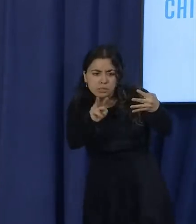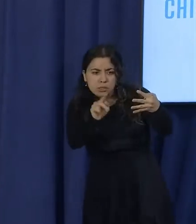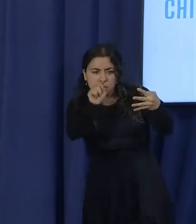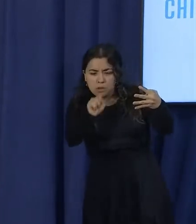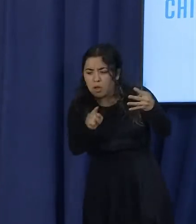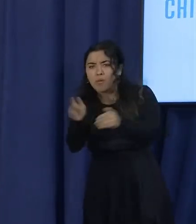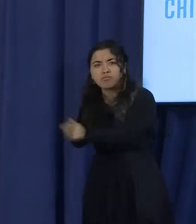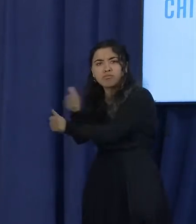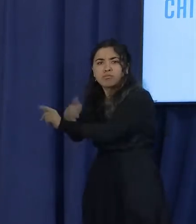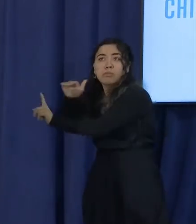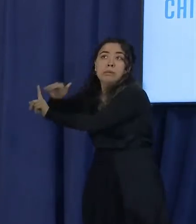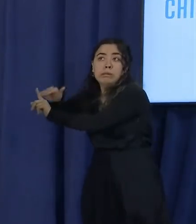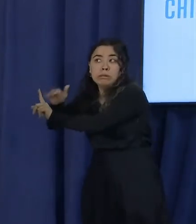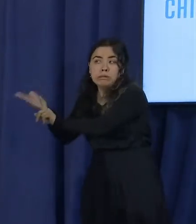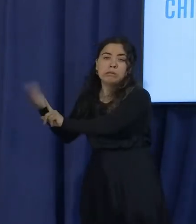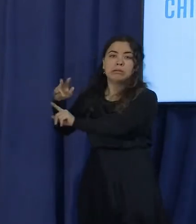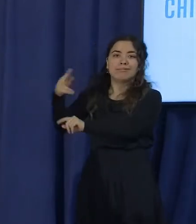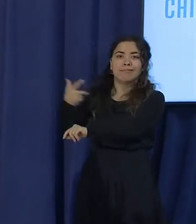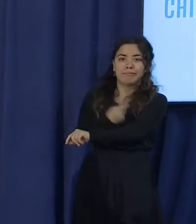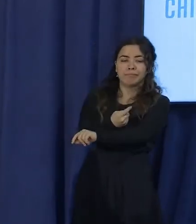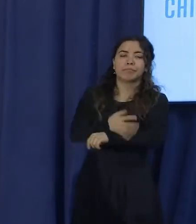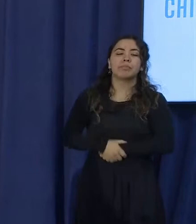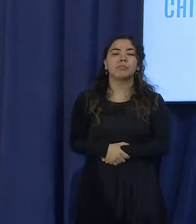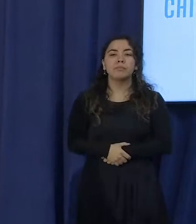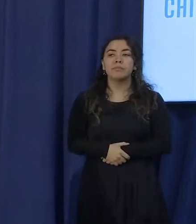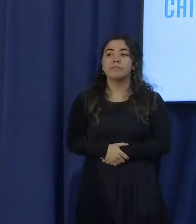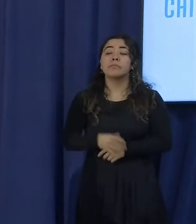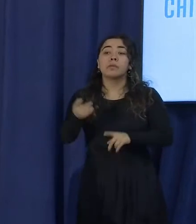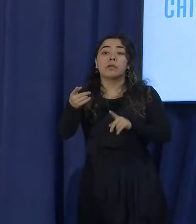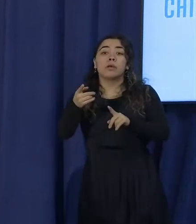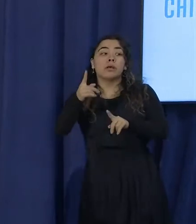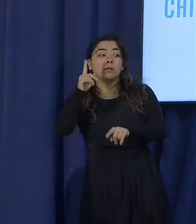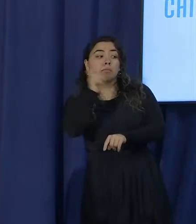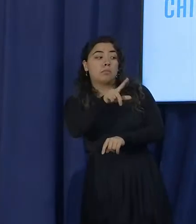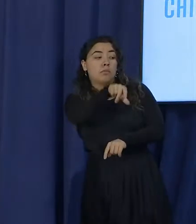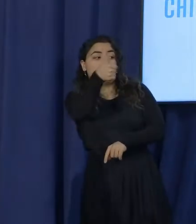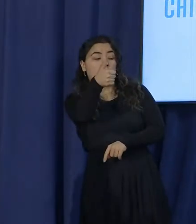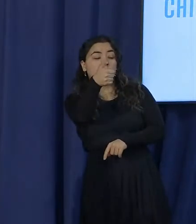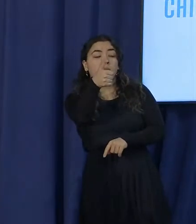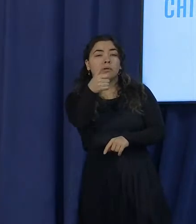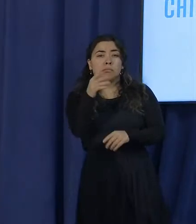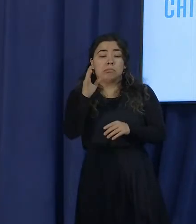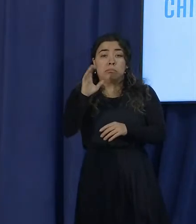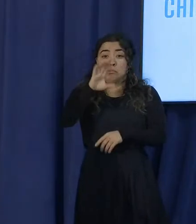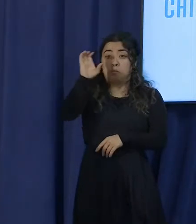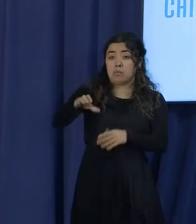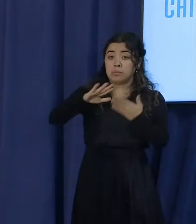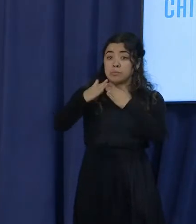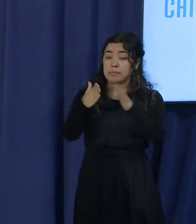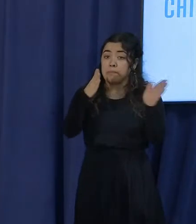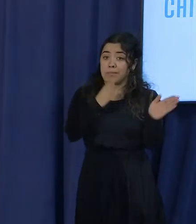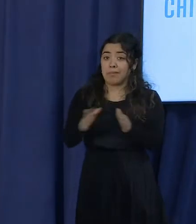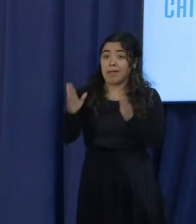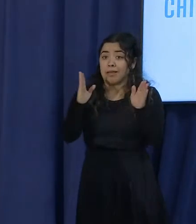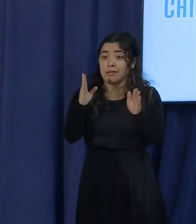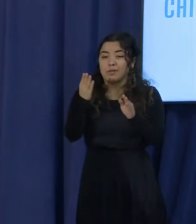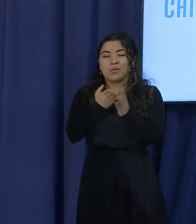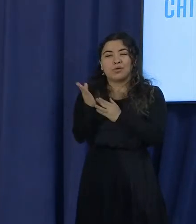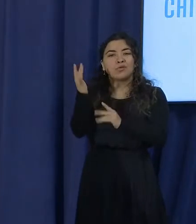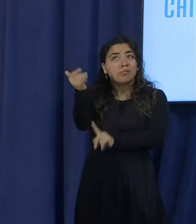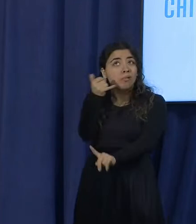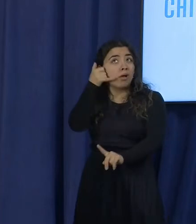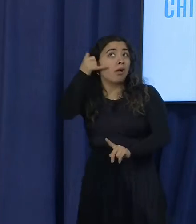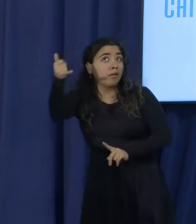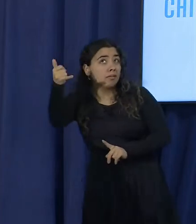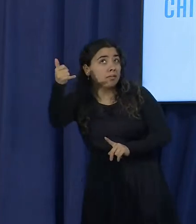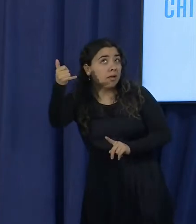Crane's Chicago Business. Does the city have any plans to offer a vaccines hotline or make something accessible through 311 for those that